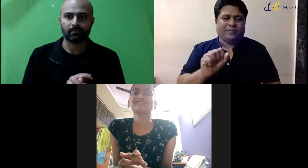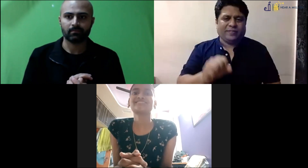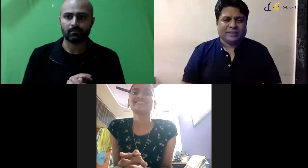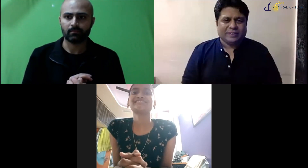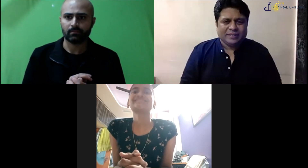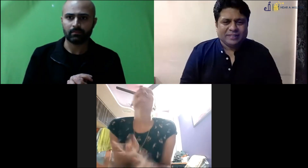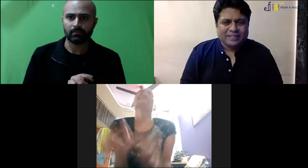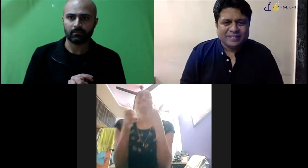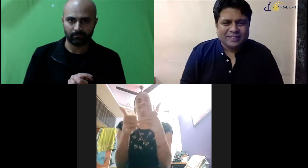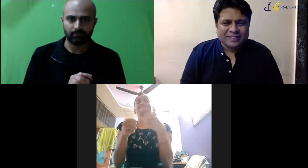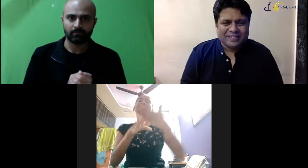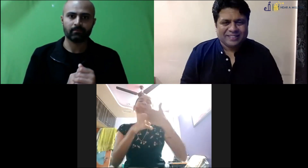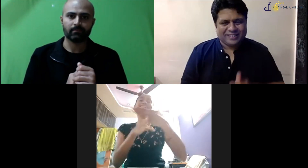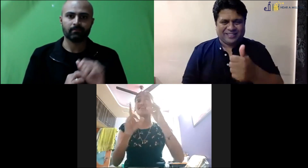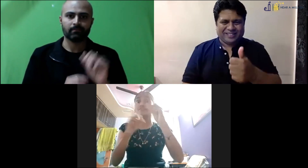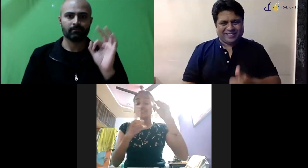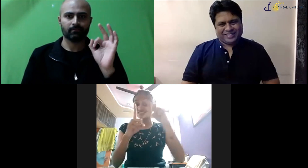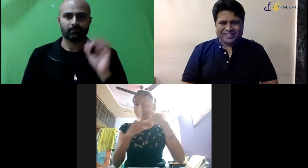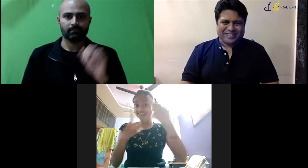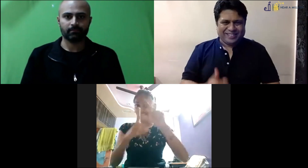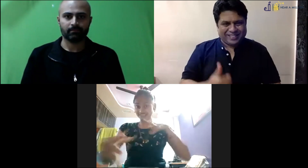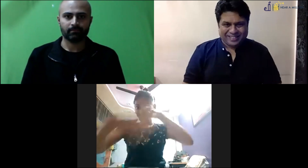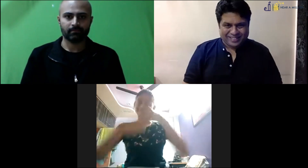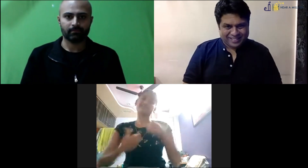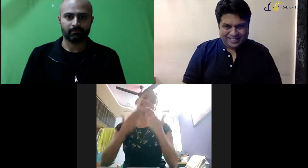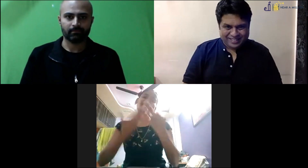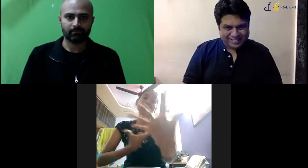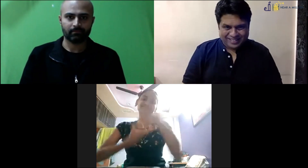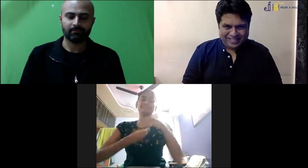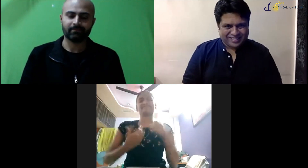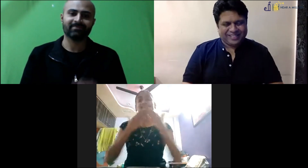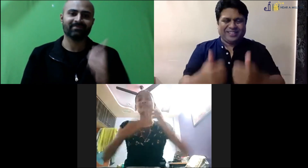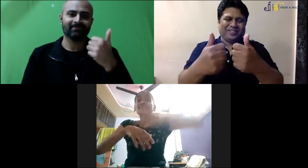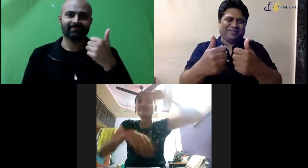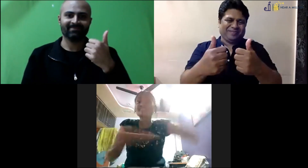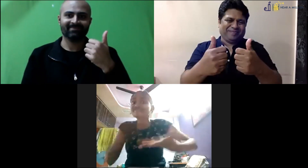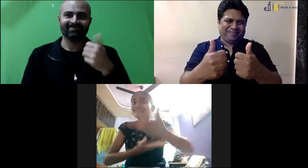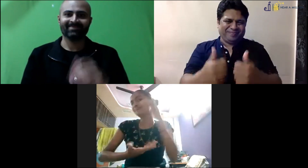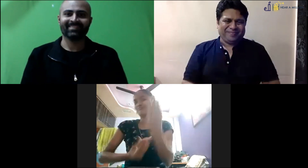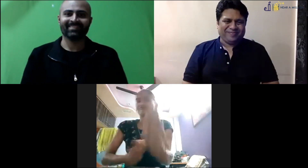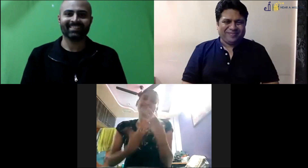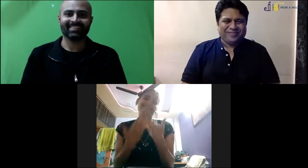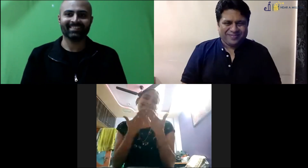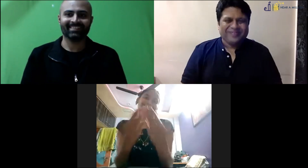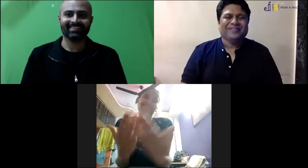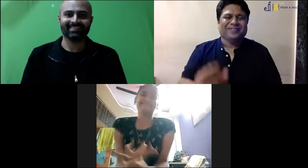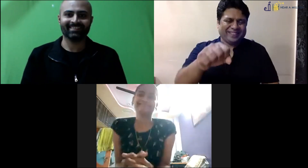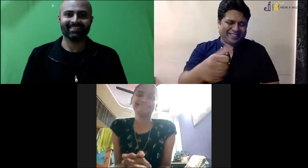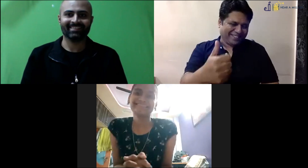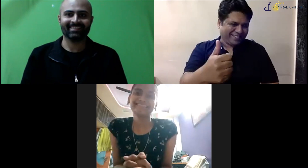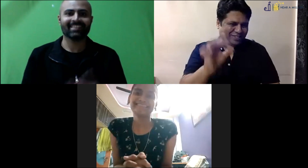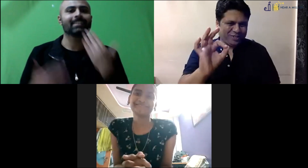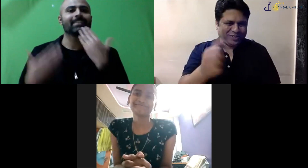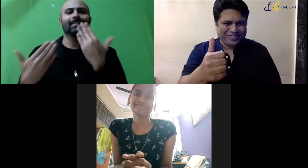course structure, all the people involved, everyone's going to be deaf. So you don't really need an interpreter and, the access issue over